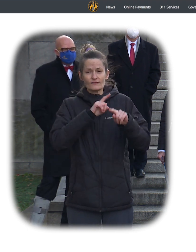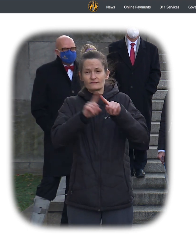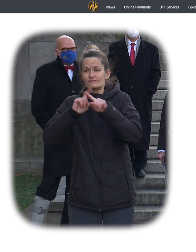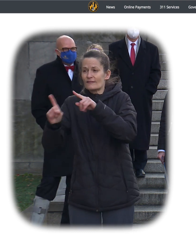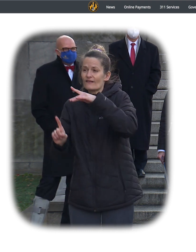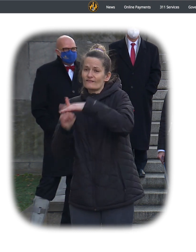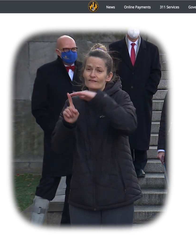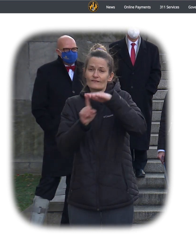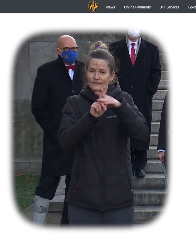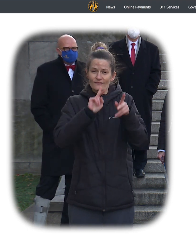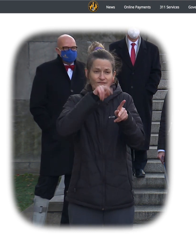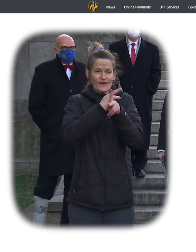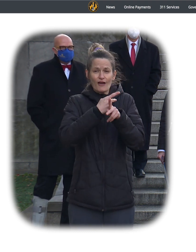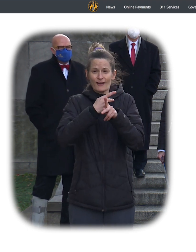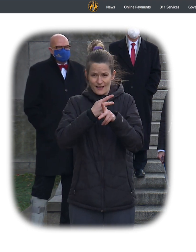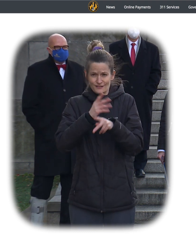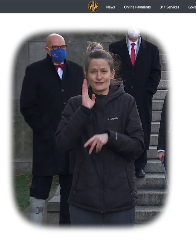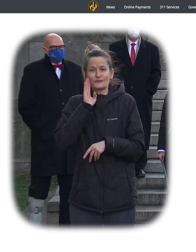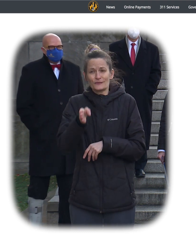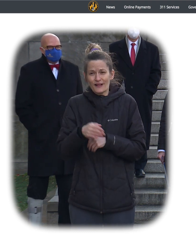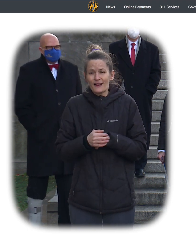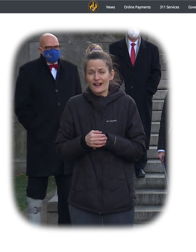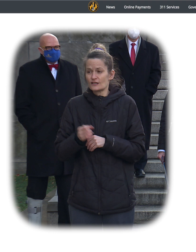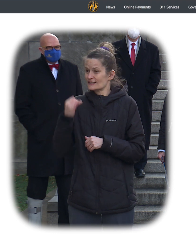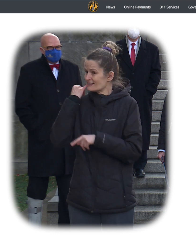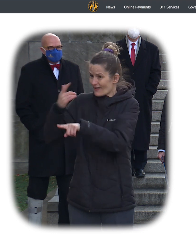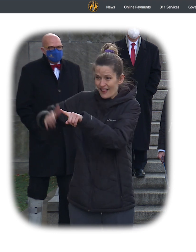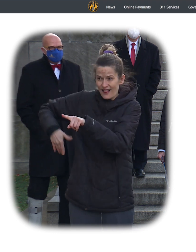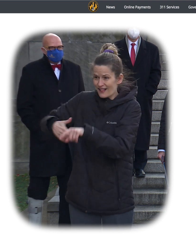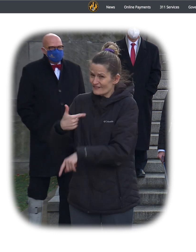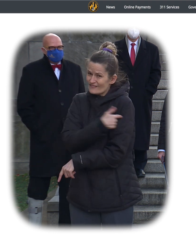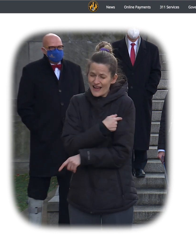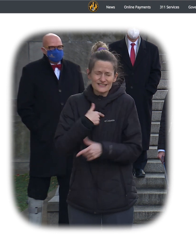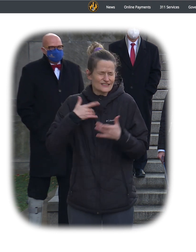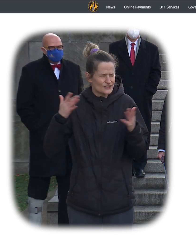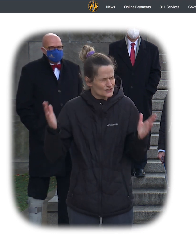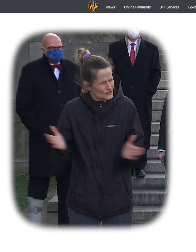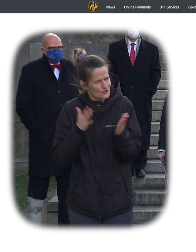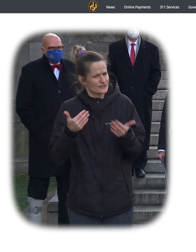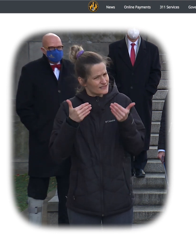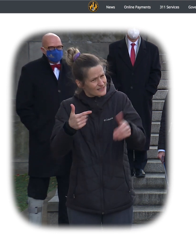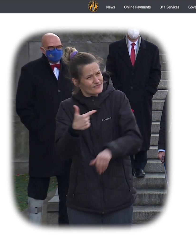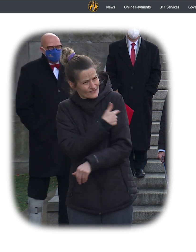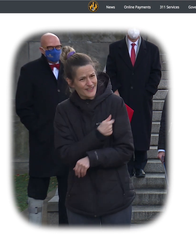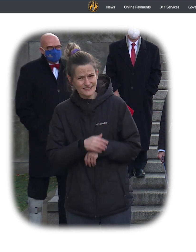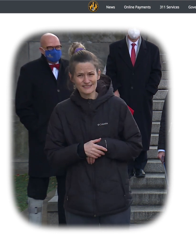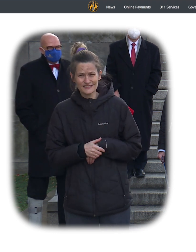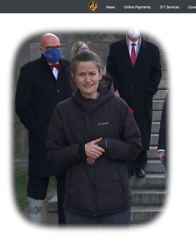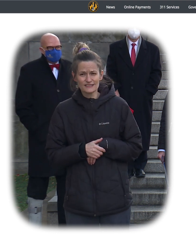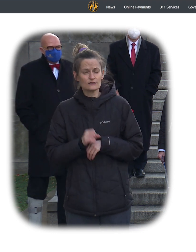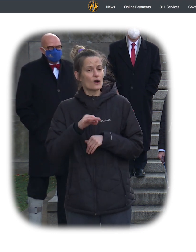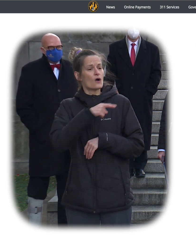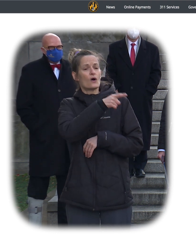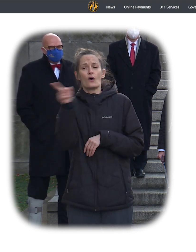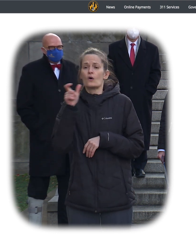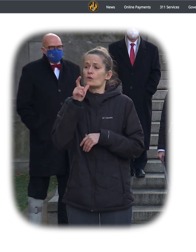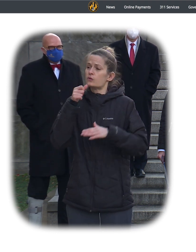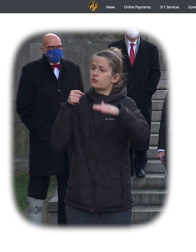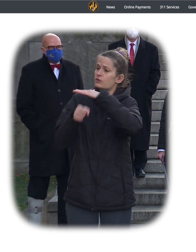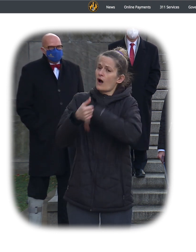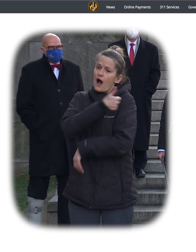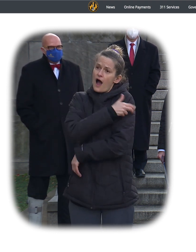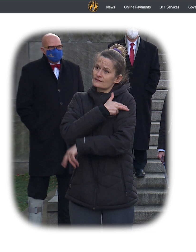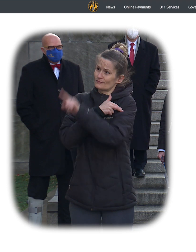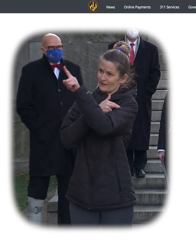it. Our previous hospitalization data still indicates the majority of those admitted are unvaccinated. If you are due for your